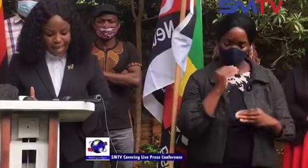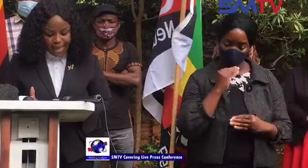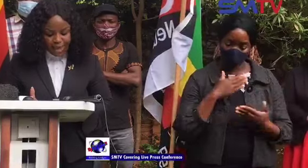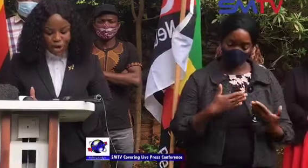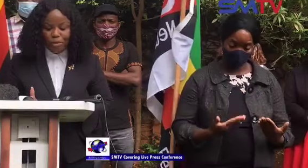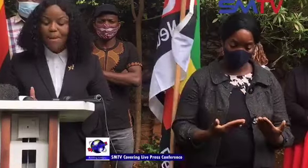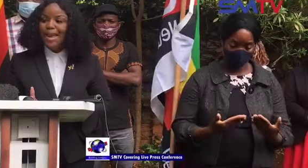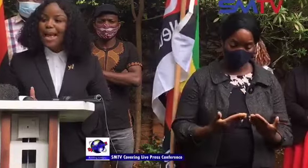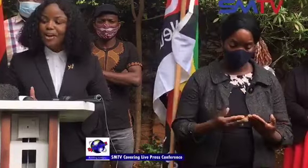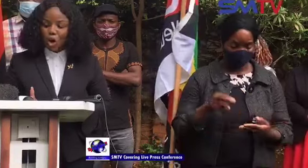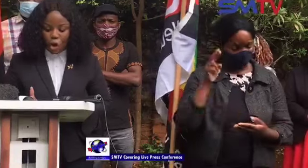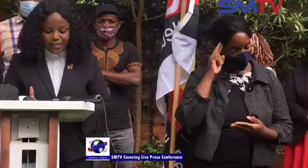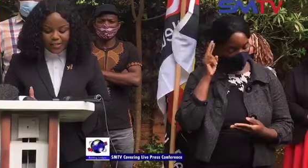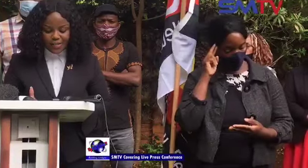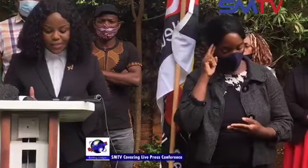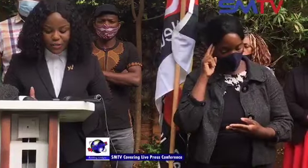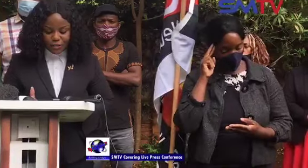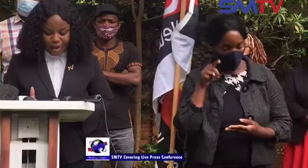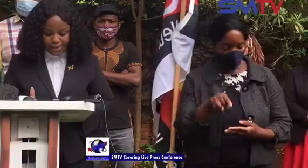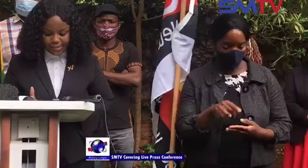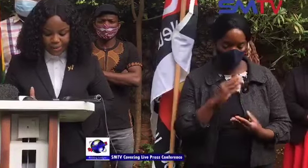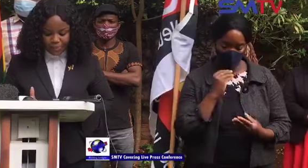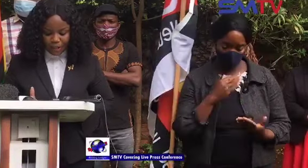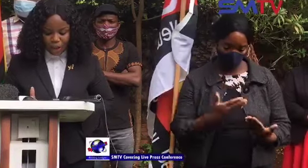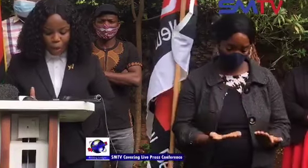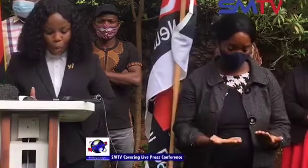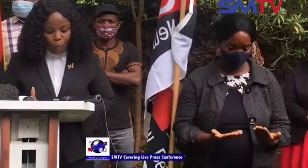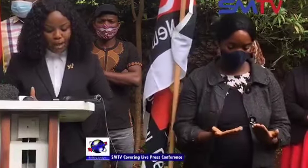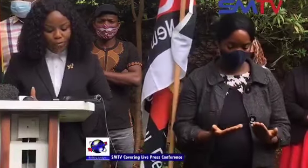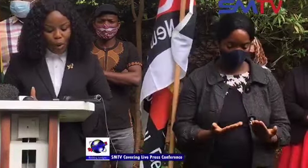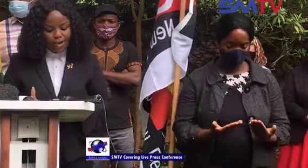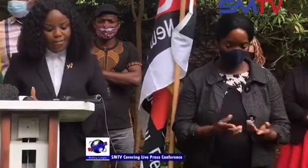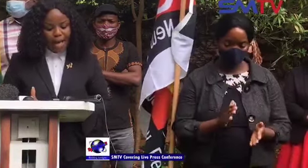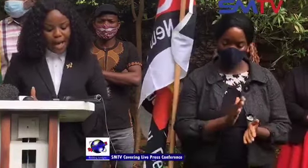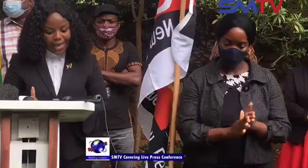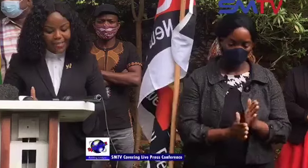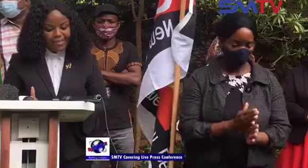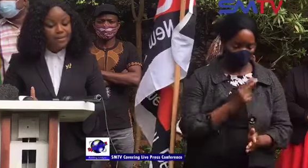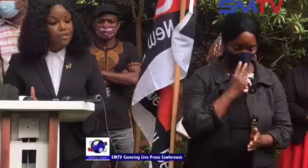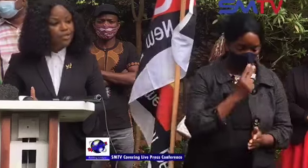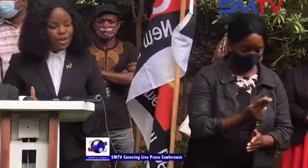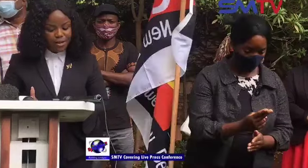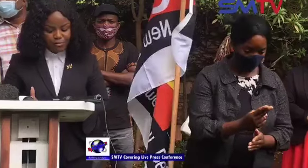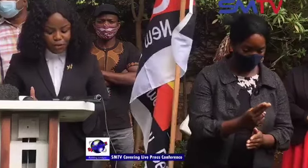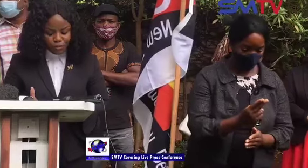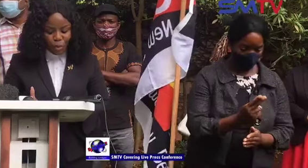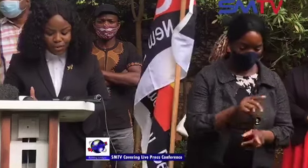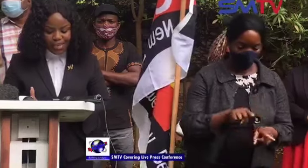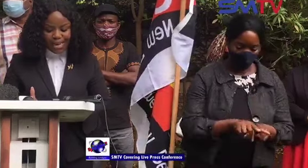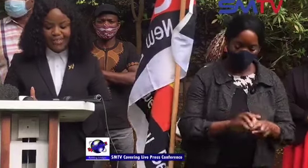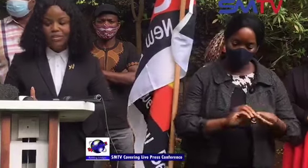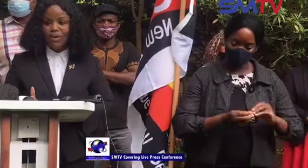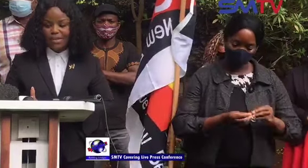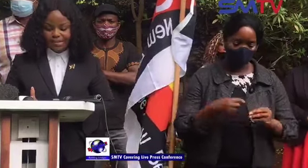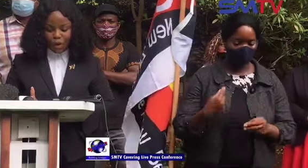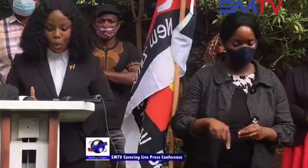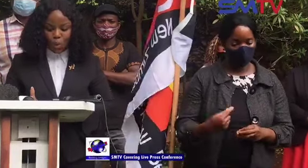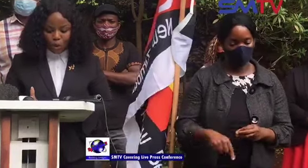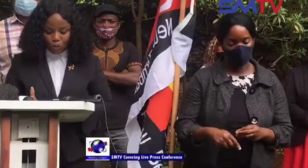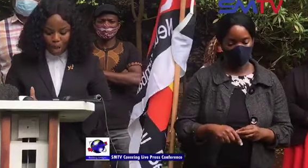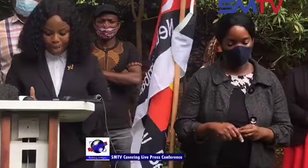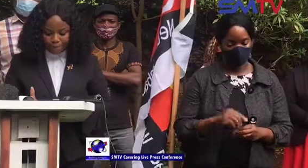business alike remain under constant threat. We have one of the highest maternal mortality